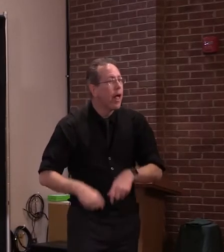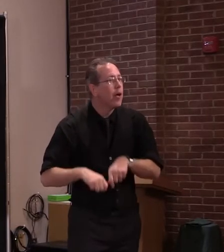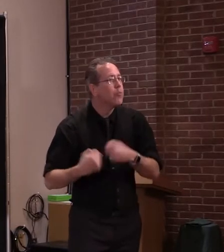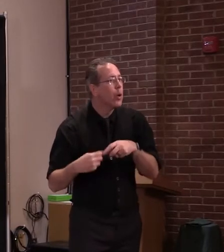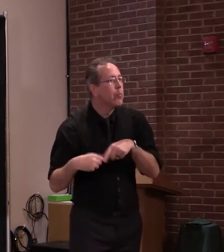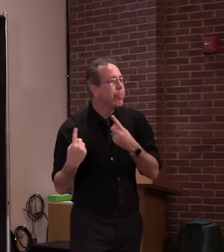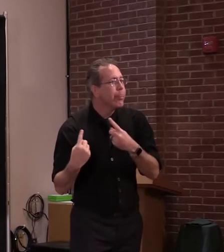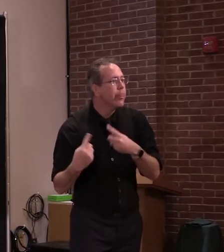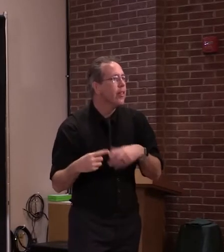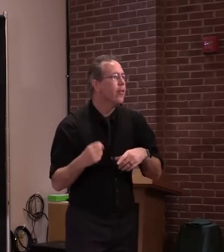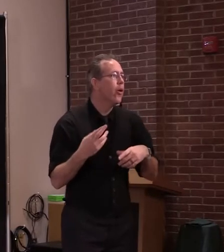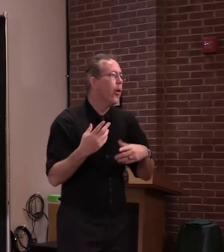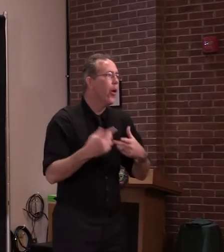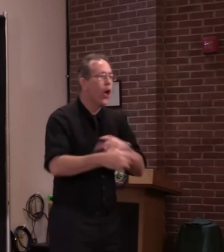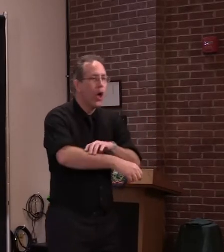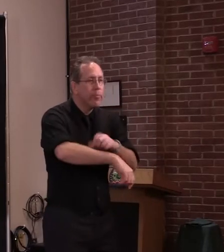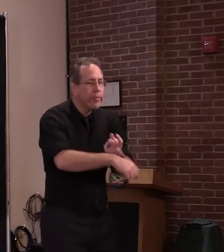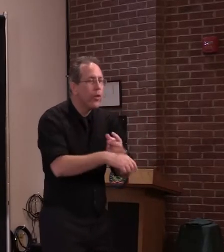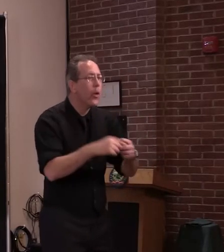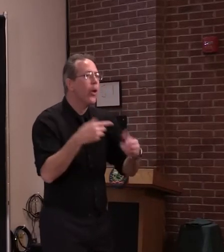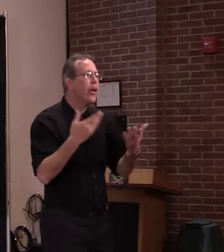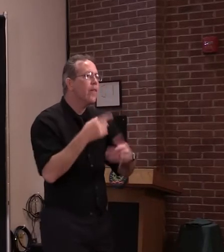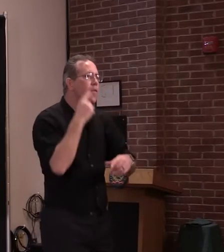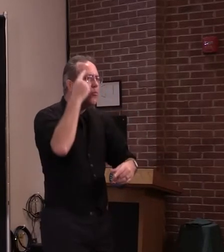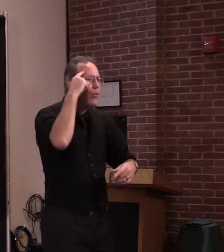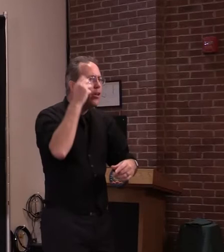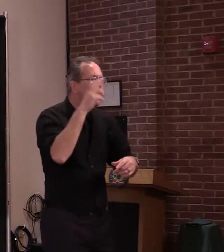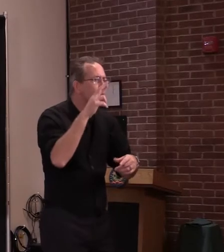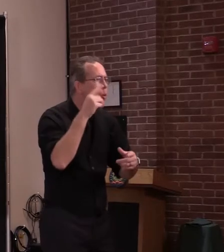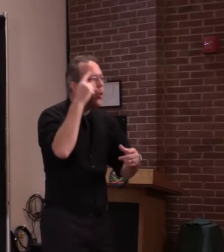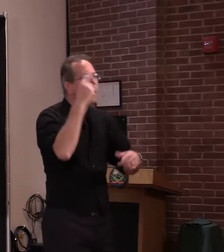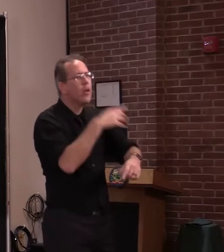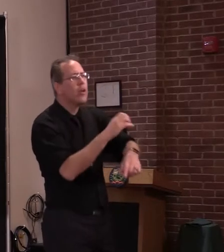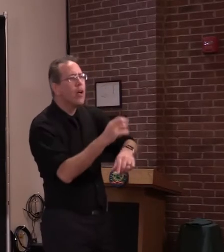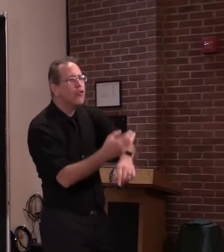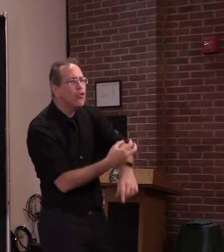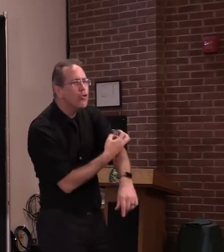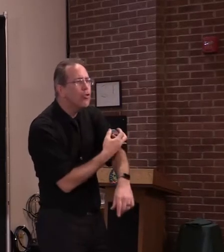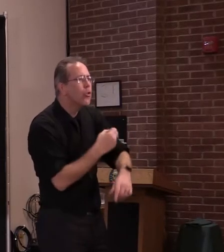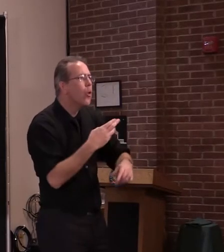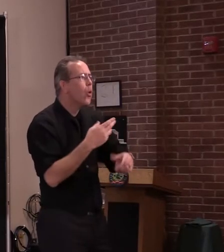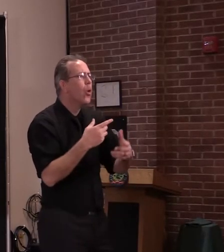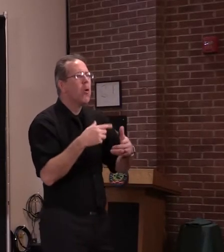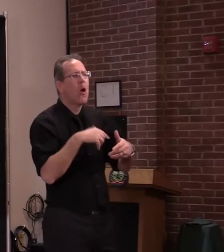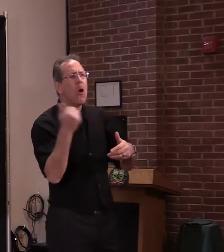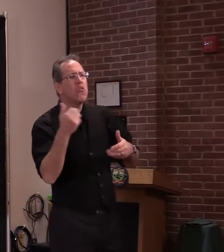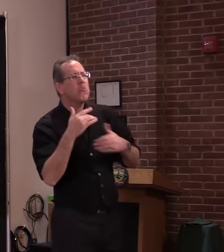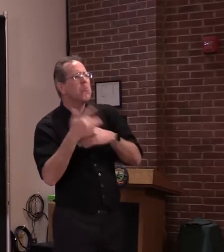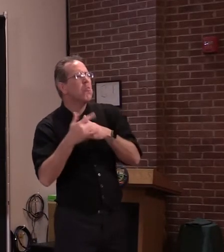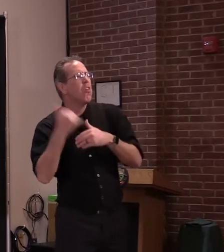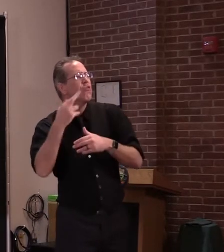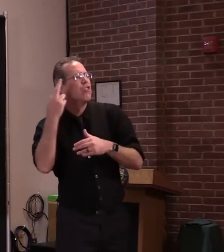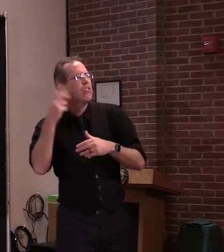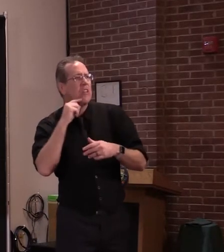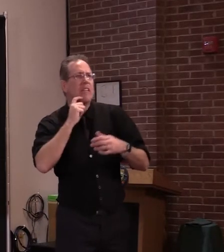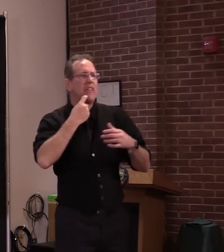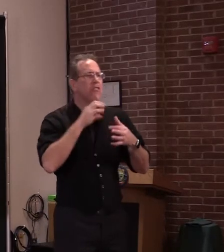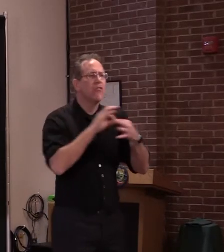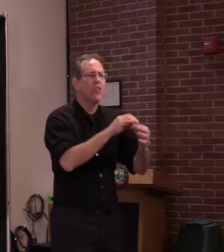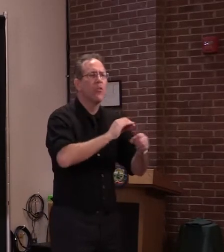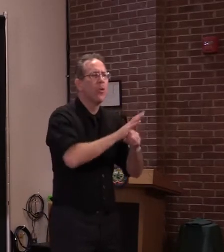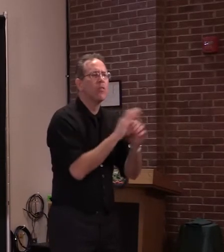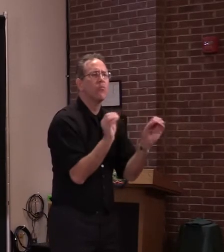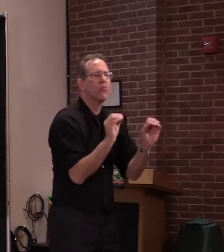for their regular care, either scheduled or unexpected, that many will test positive when they come in. And so